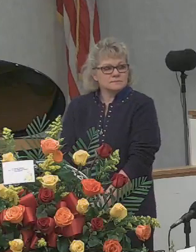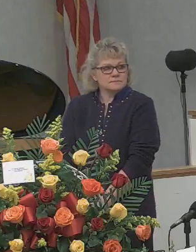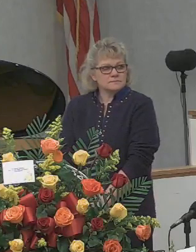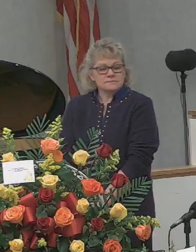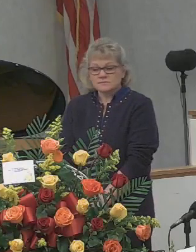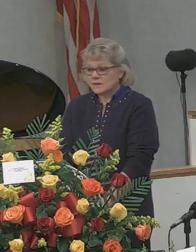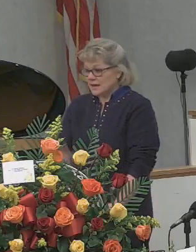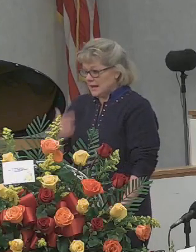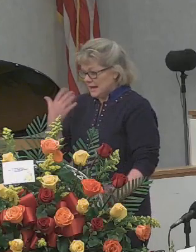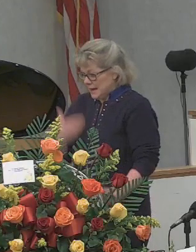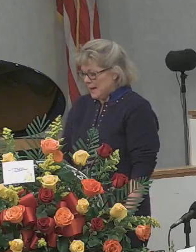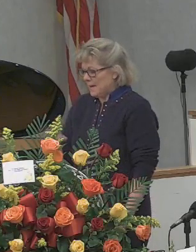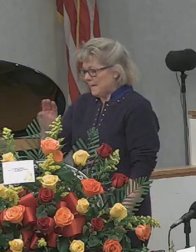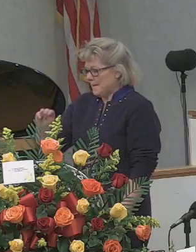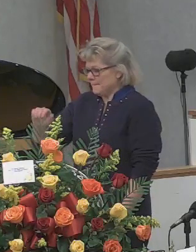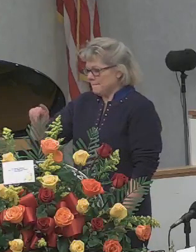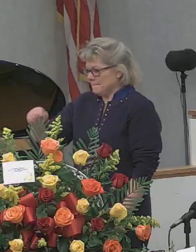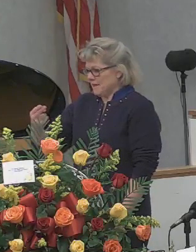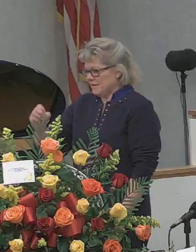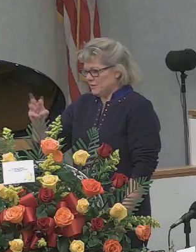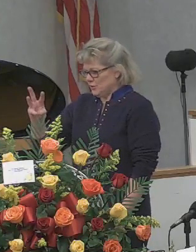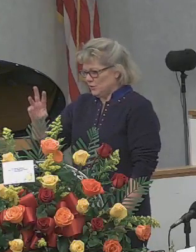So I'm Matthew. I'm Dad's third son,